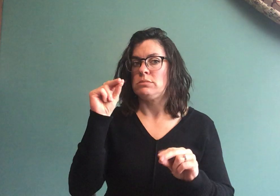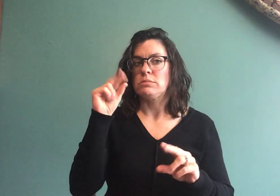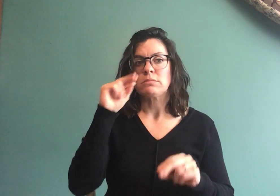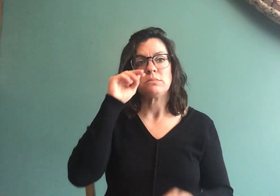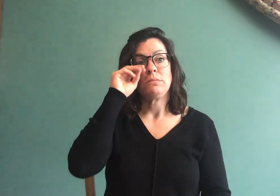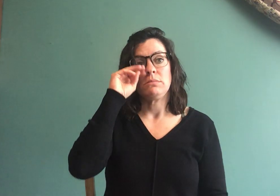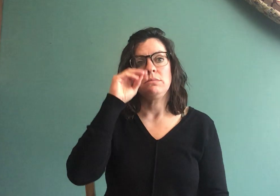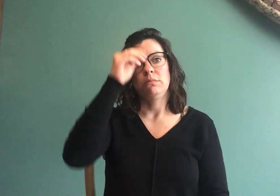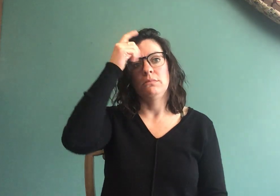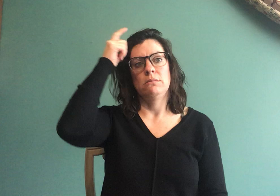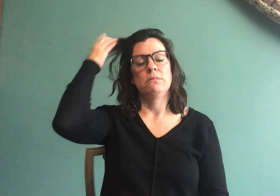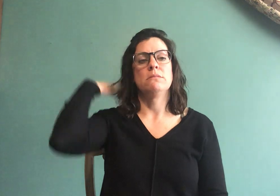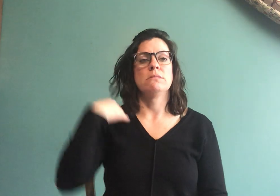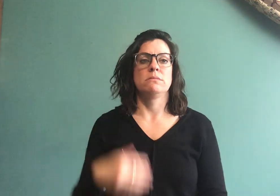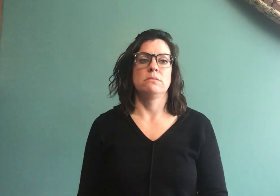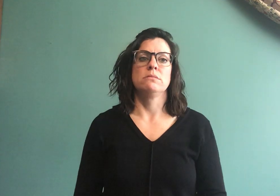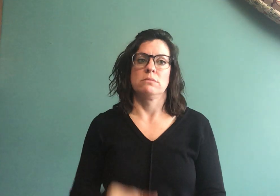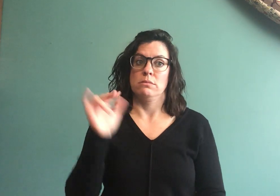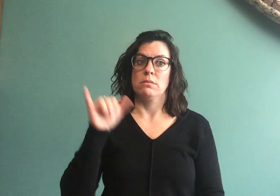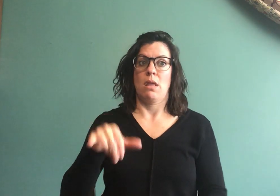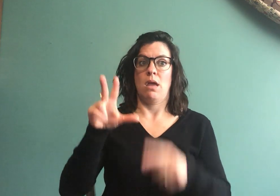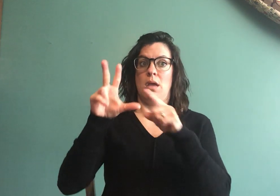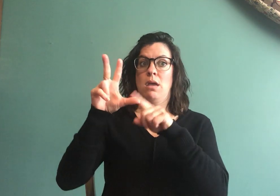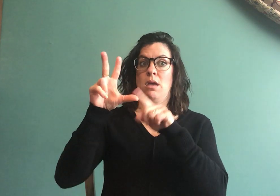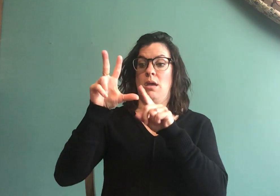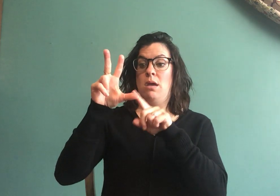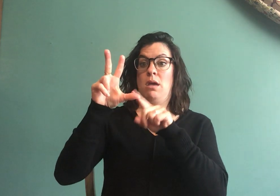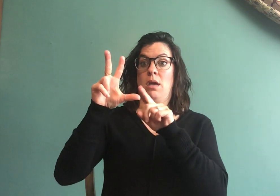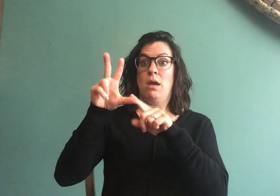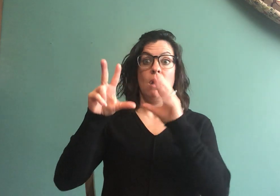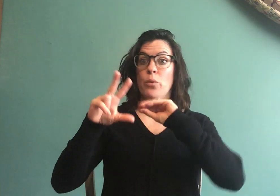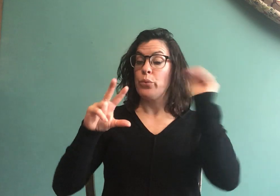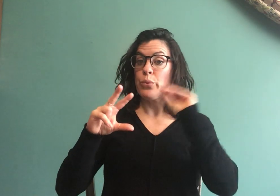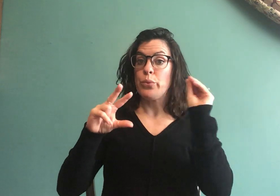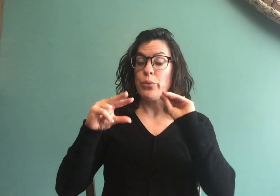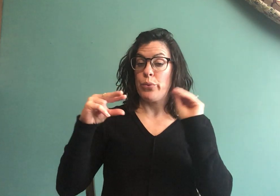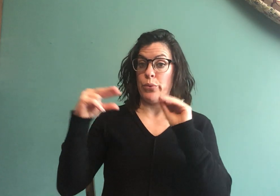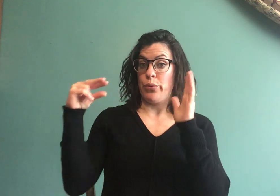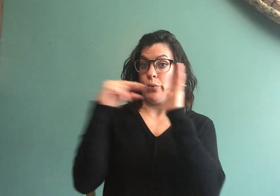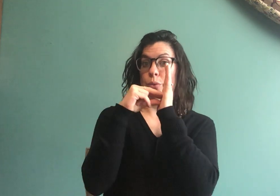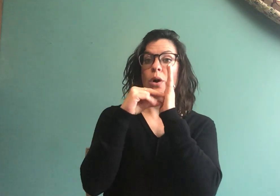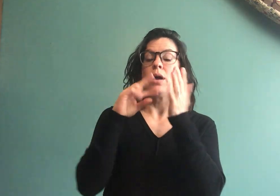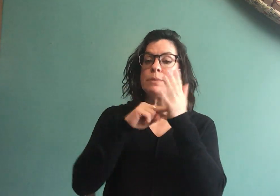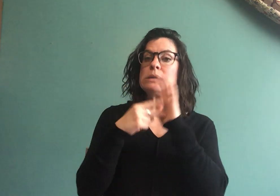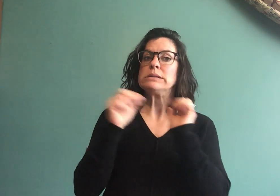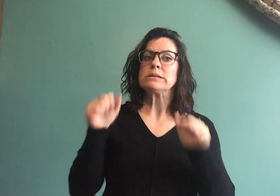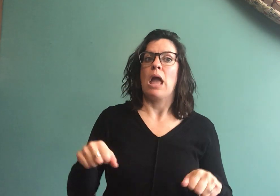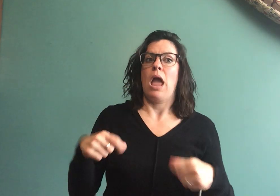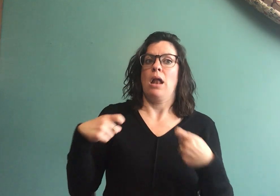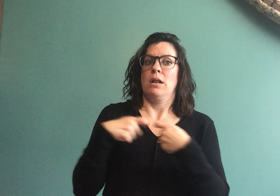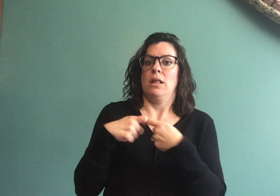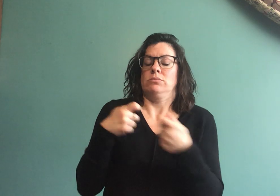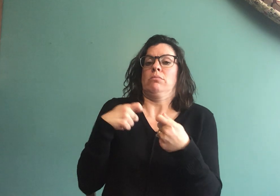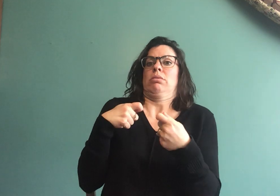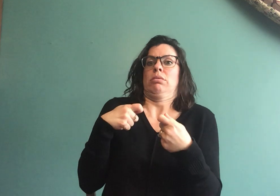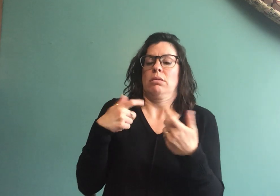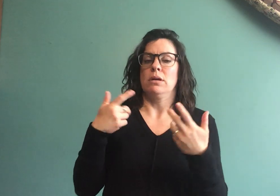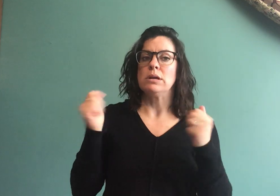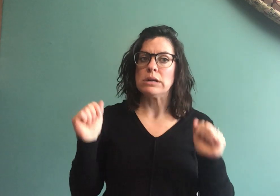not going to use that tool. Okay, as is. All right, because it's not grounded. If something goes to ground